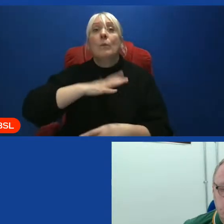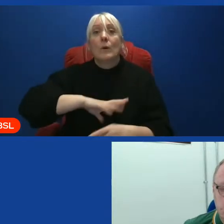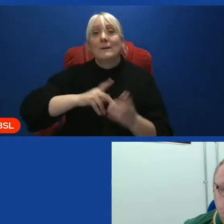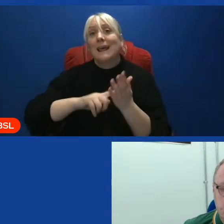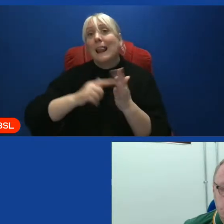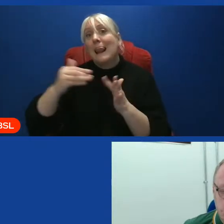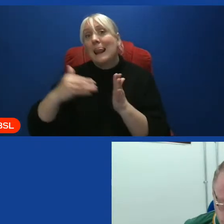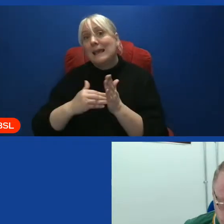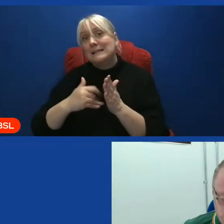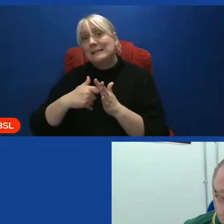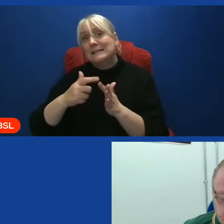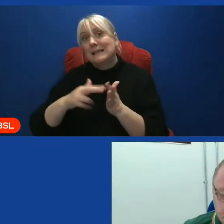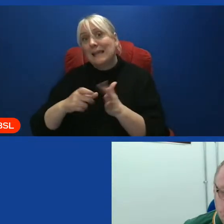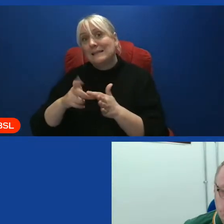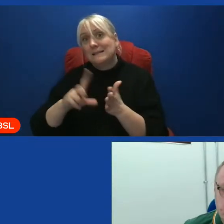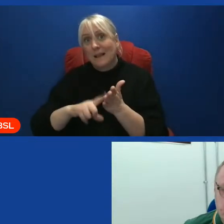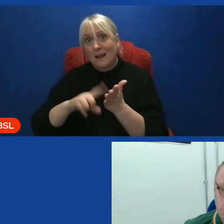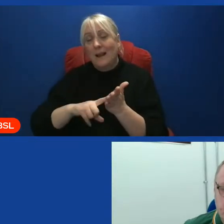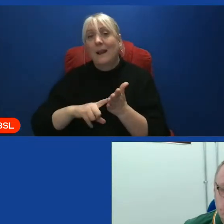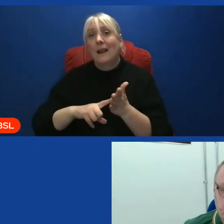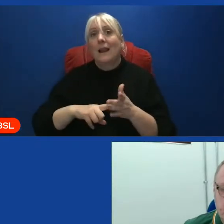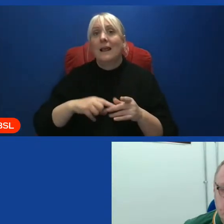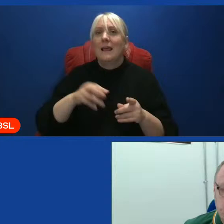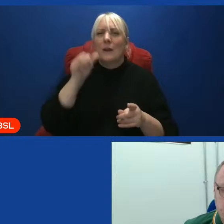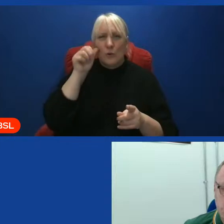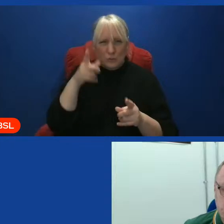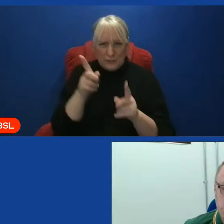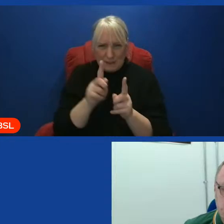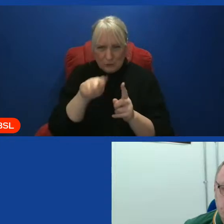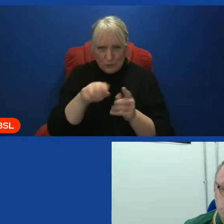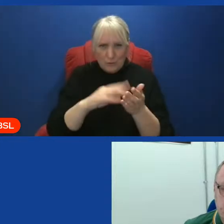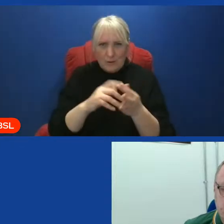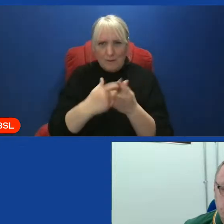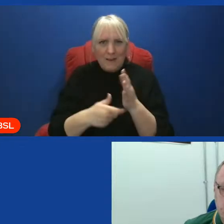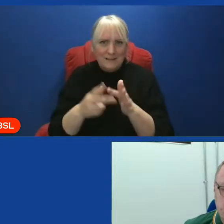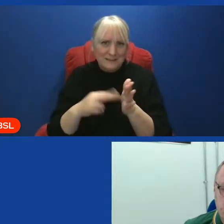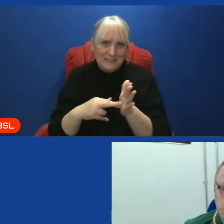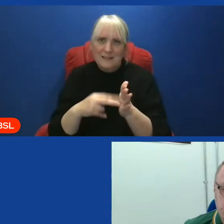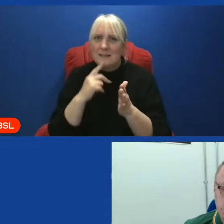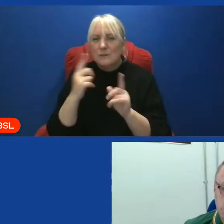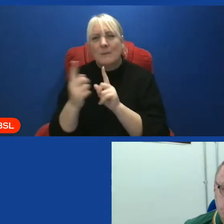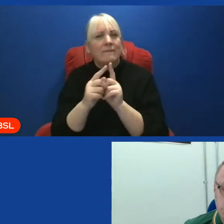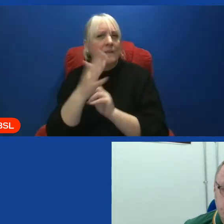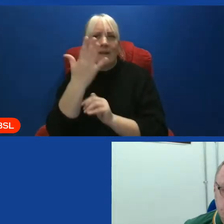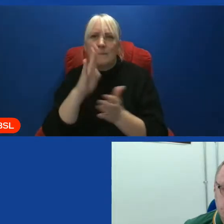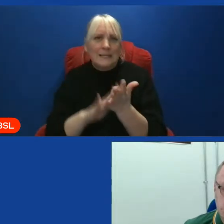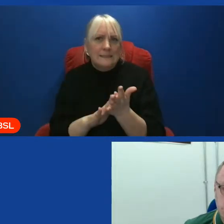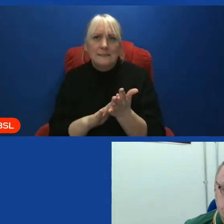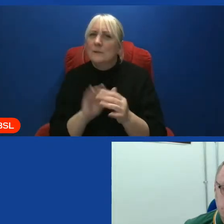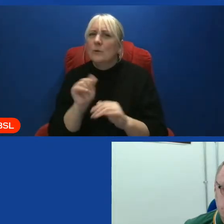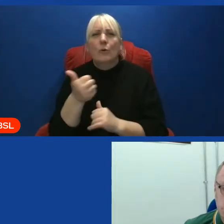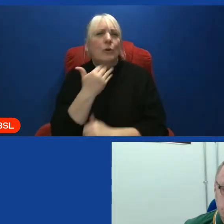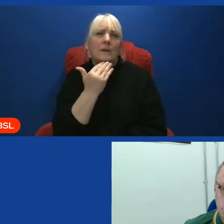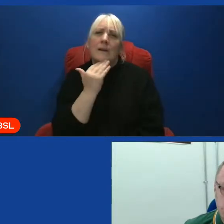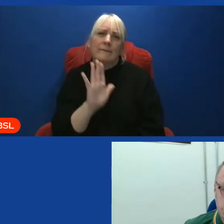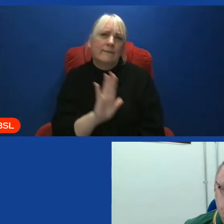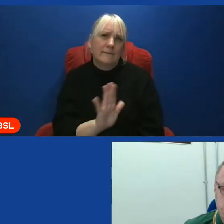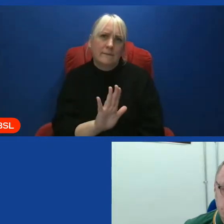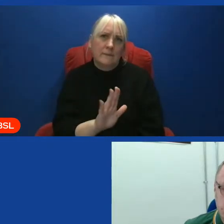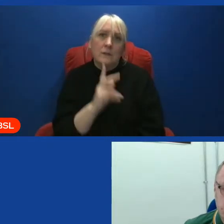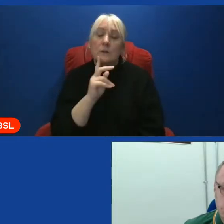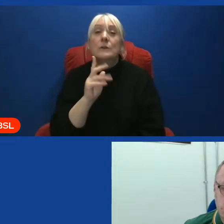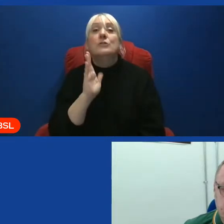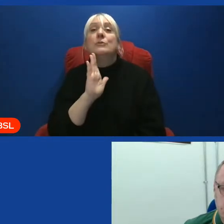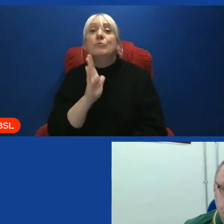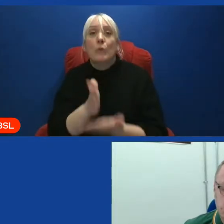yourself, Mars. I think she was late for the meeting, turned up for about 5 minutes, and you had a very quick conversation with her. It's not good enough, is it? I know she promised John McDonnell